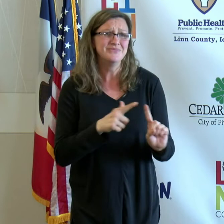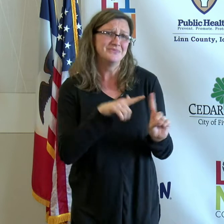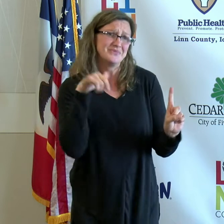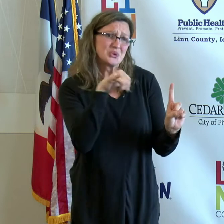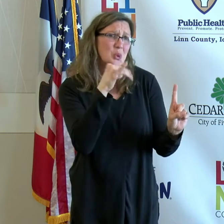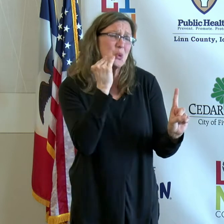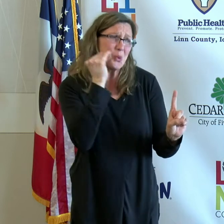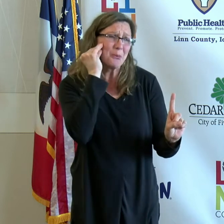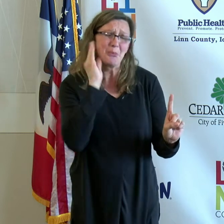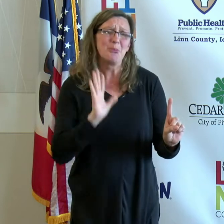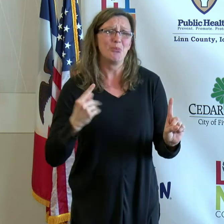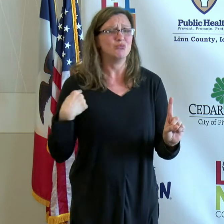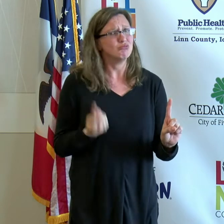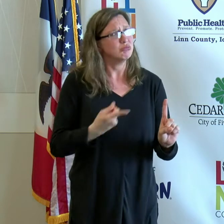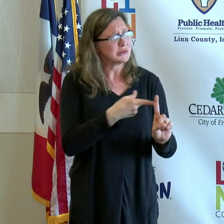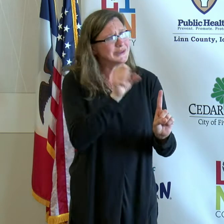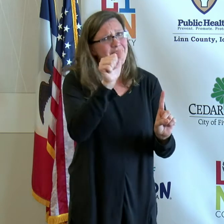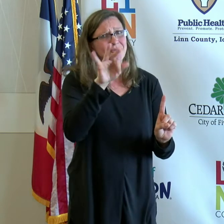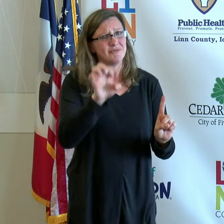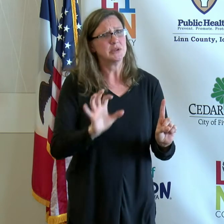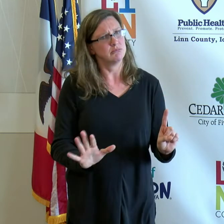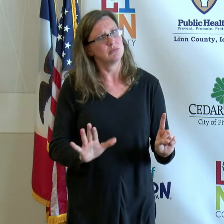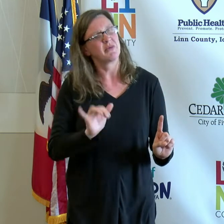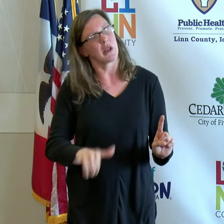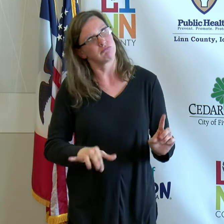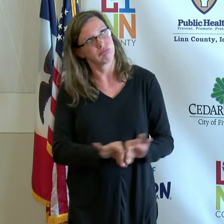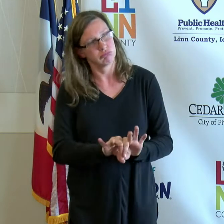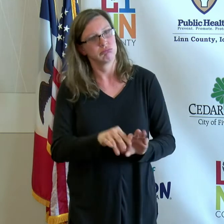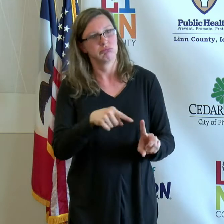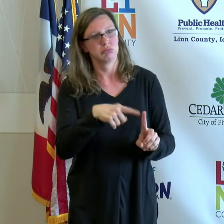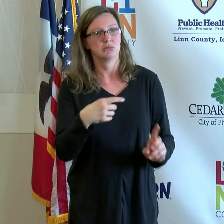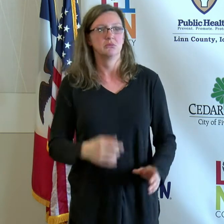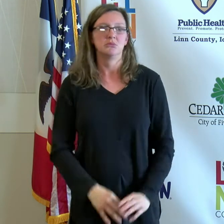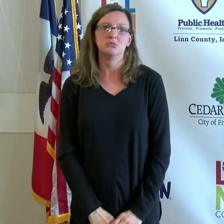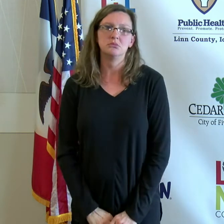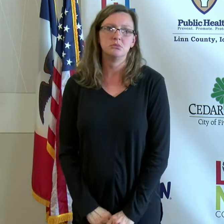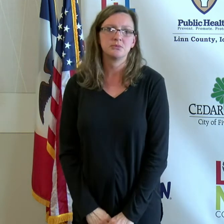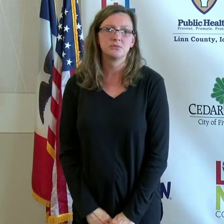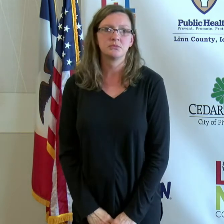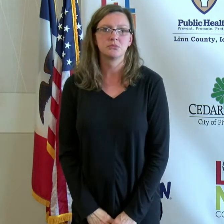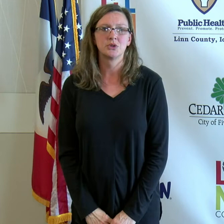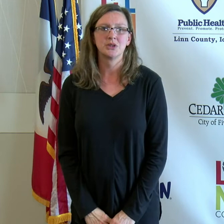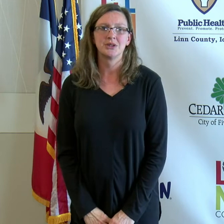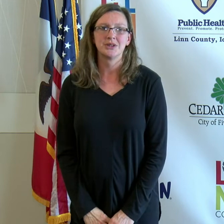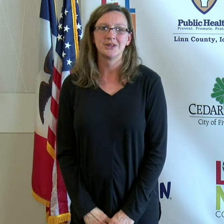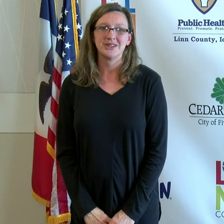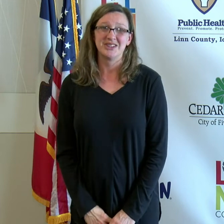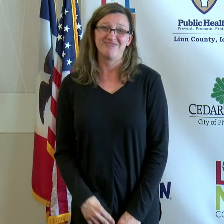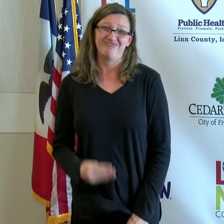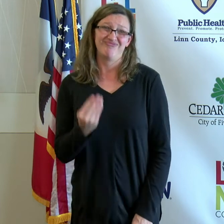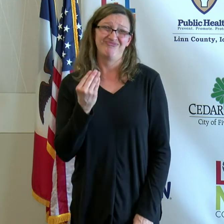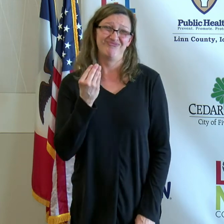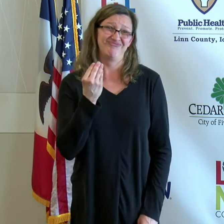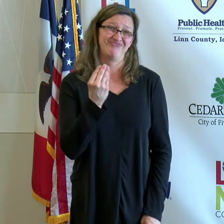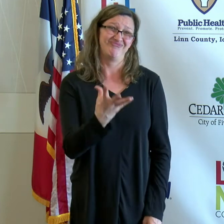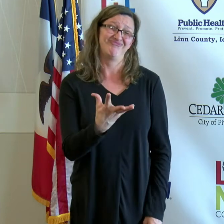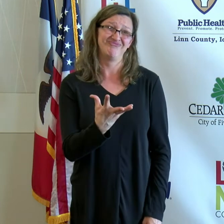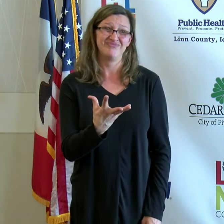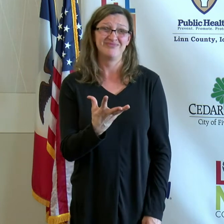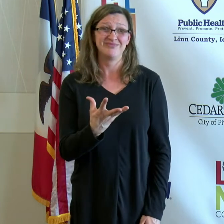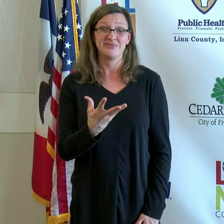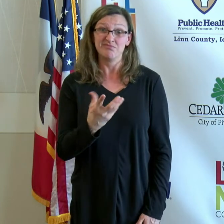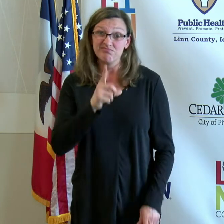We are not the first government or large organization to have an employee contract COVID-19. And